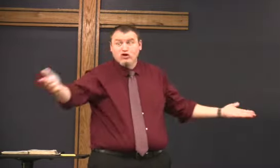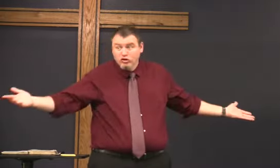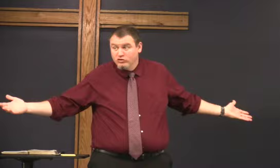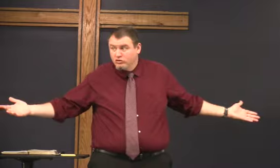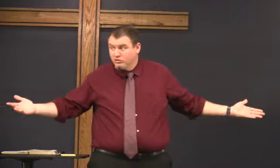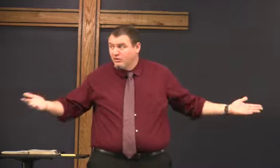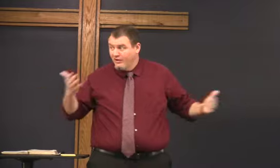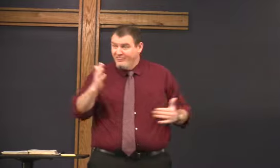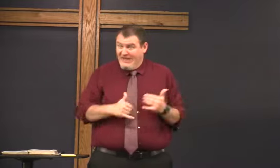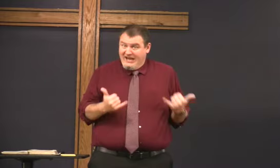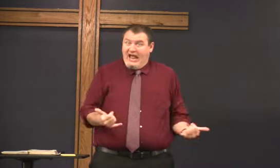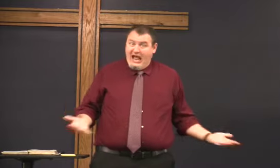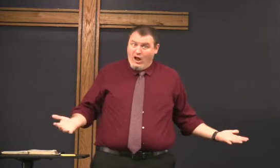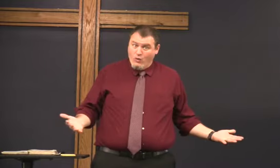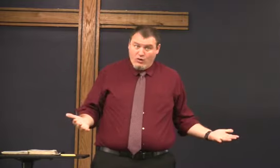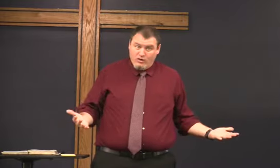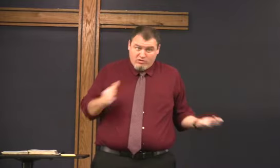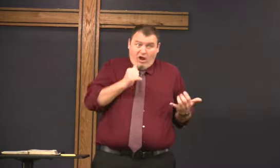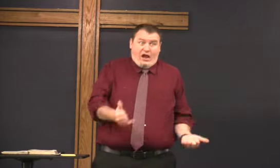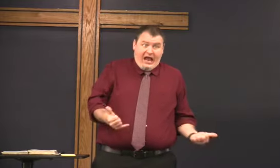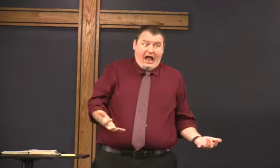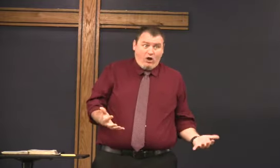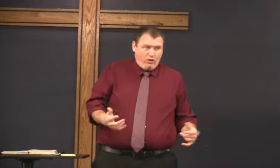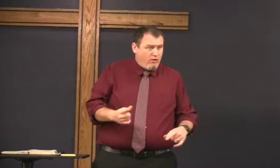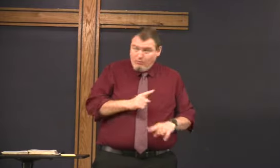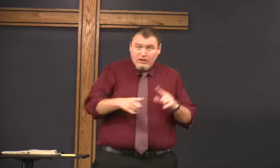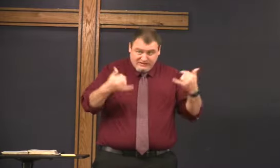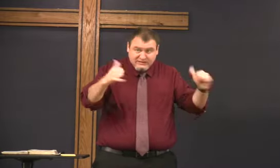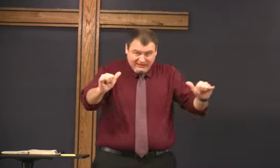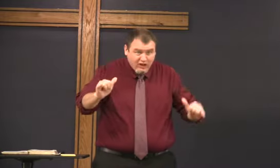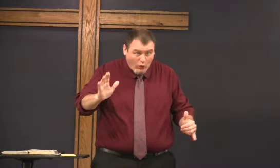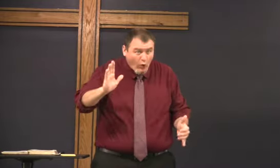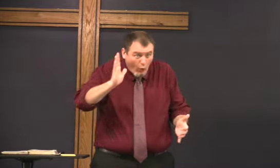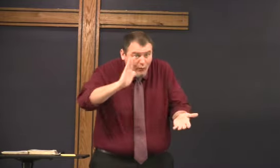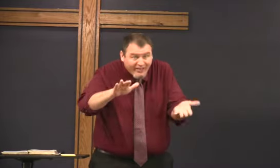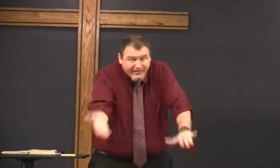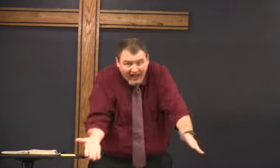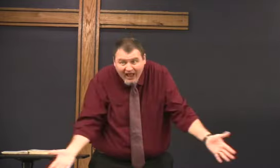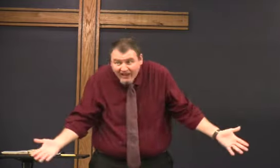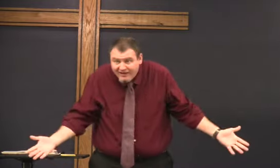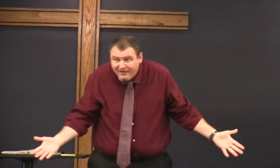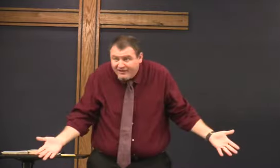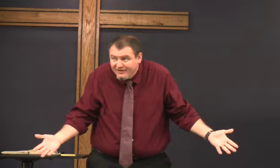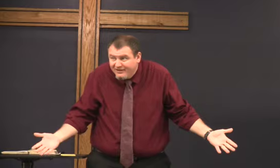later on. not now. But she's still going to die.